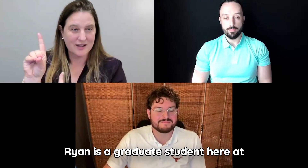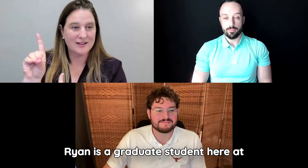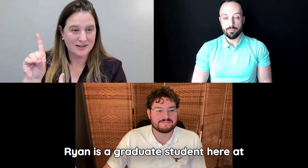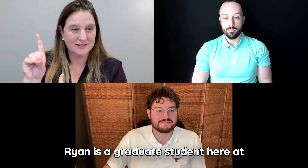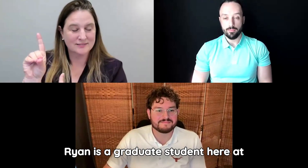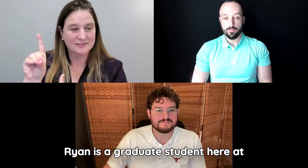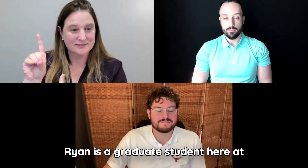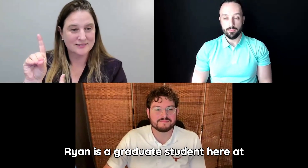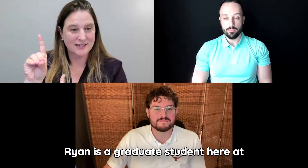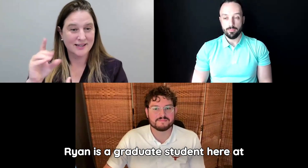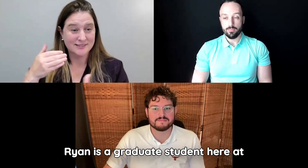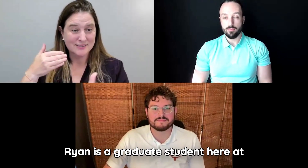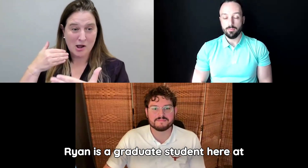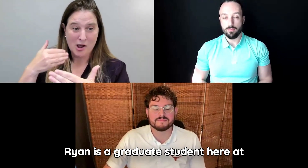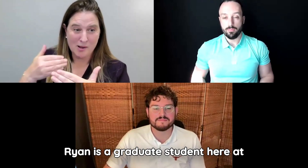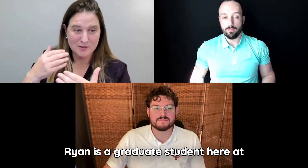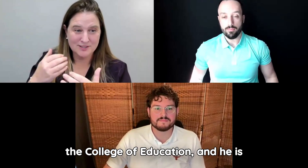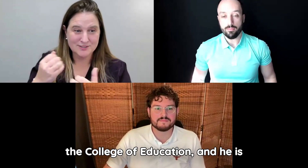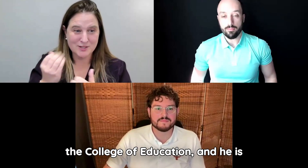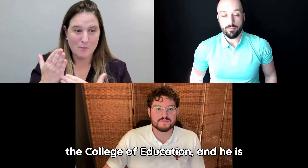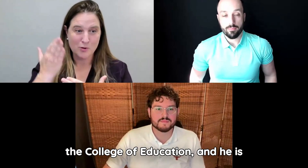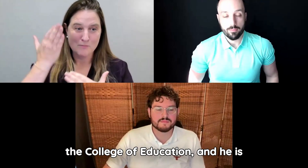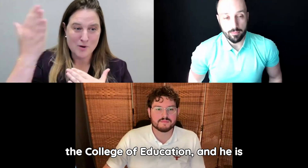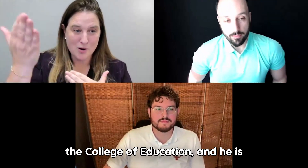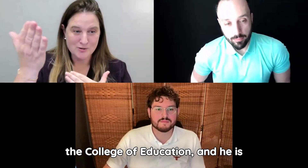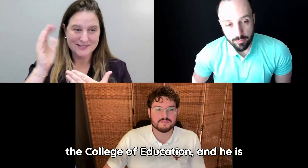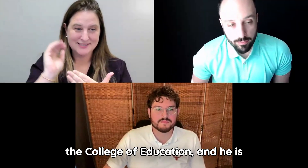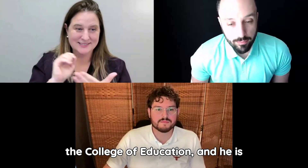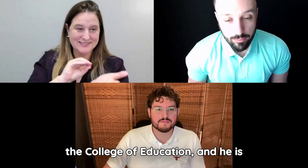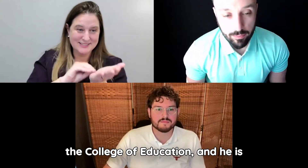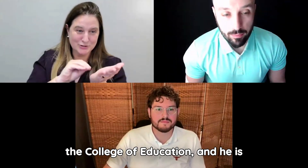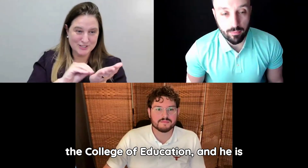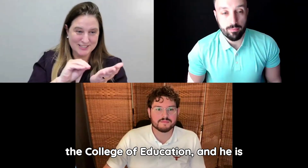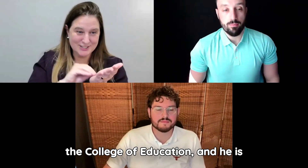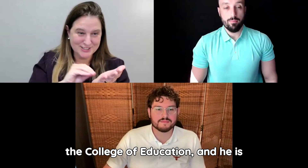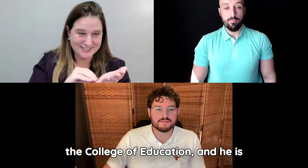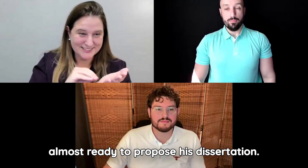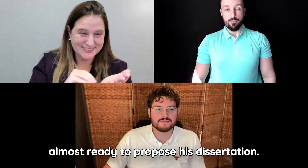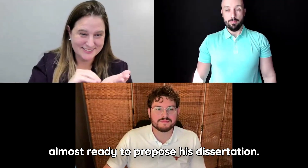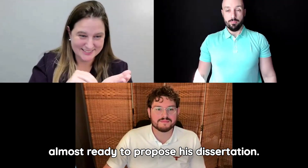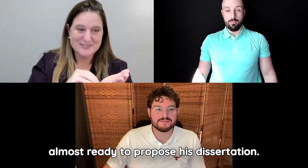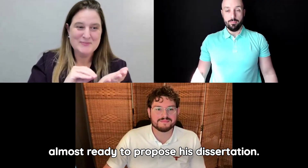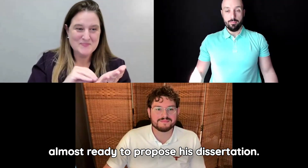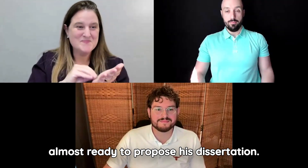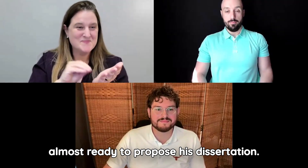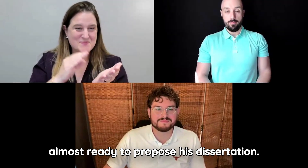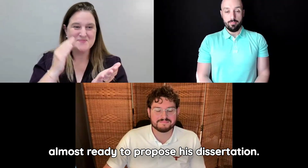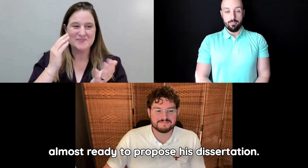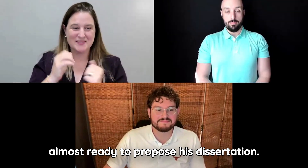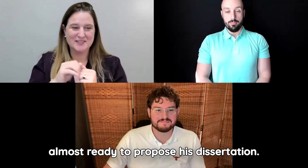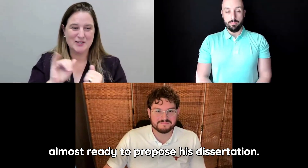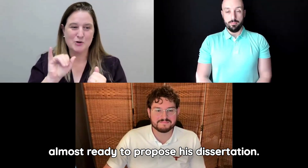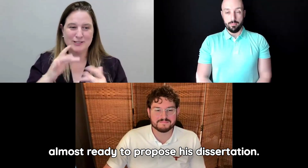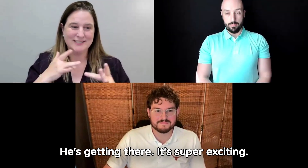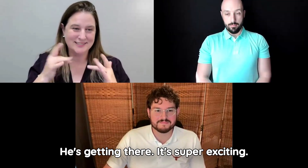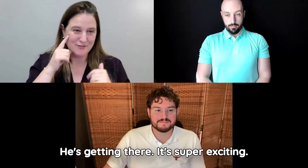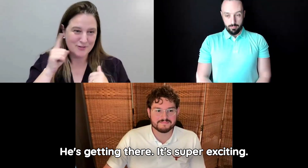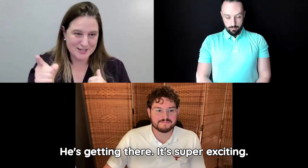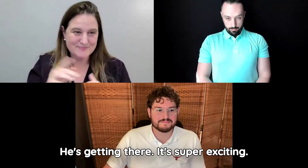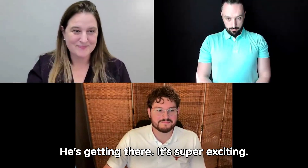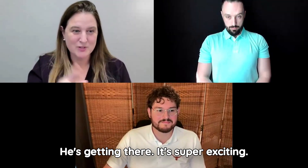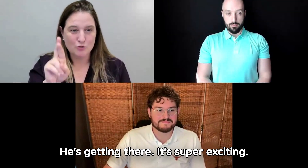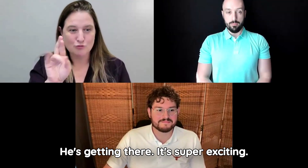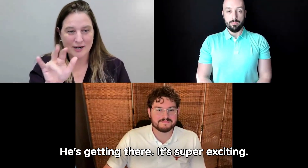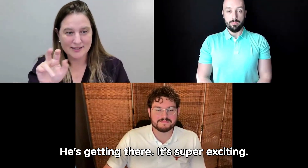Ryan is a graduate student here at the College of Education, and he is almost ready to propose his dissertation. He's